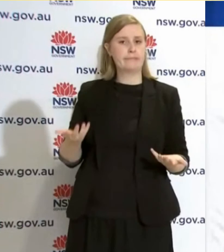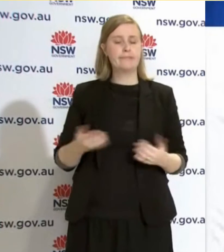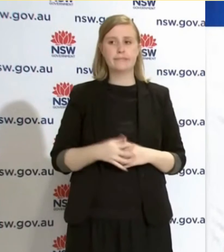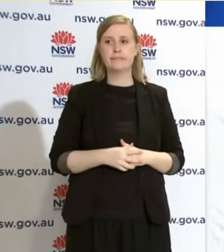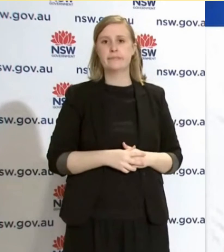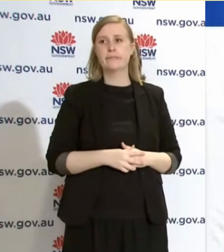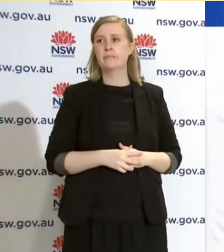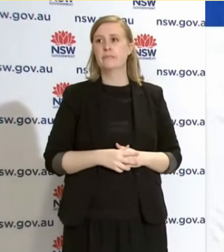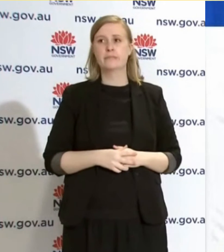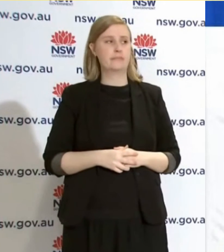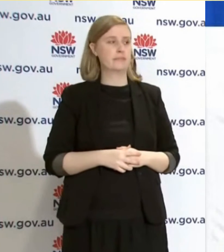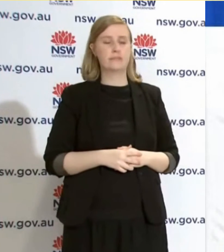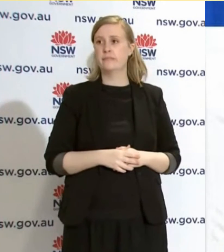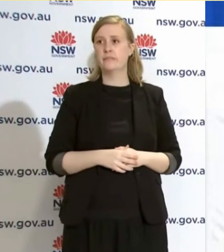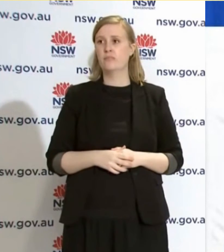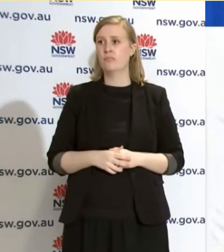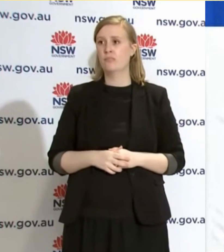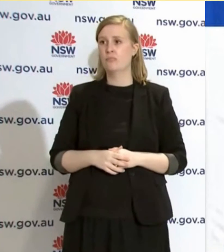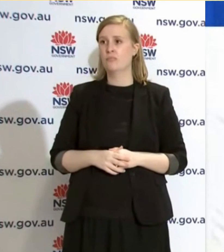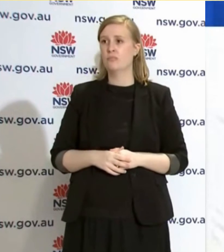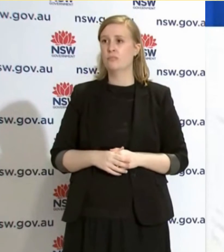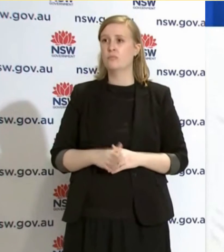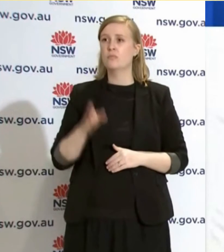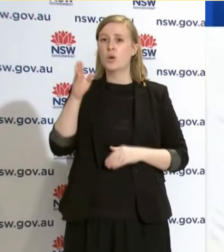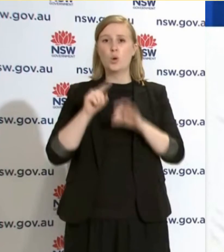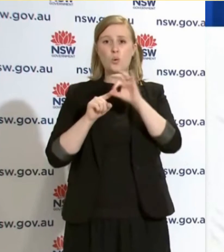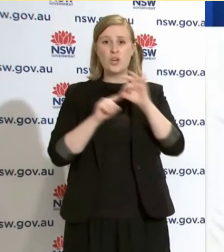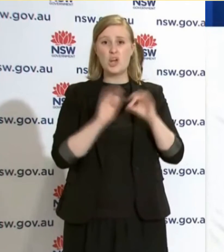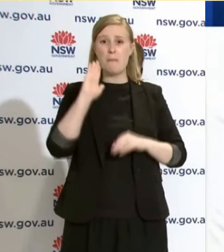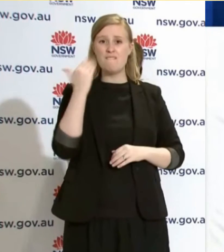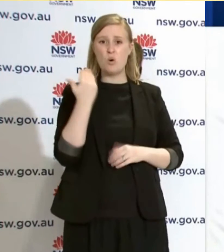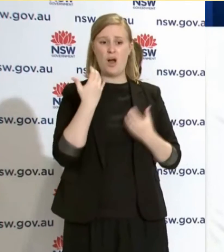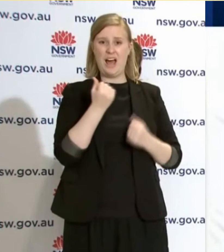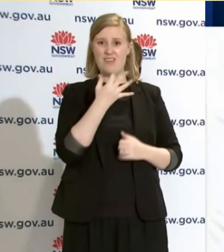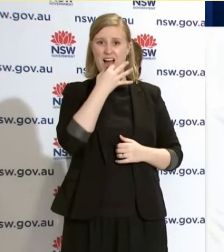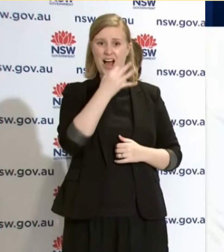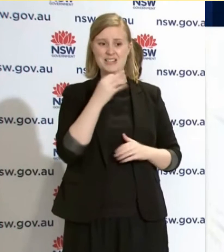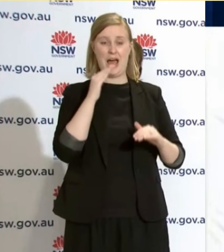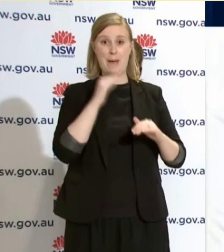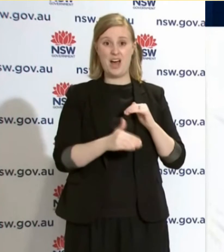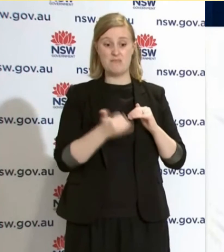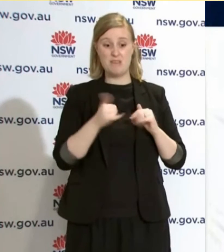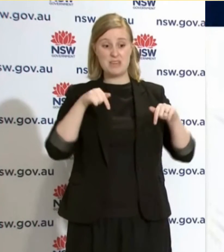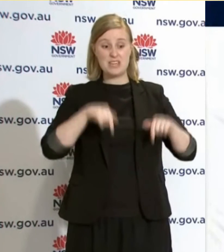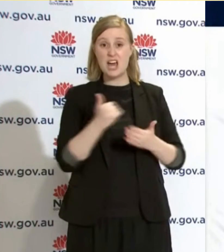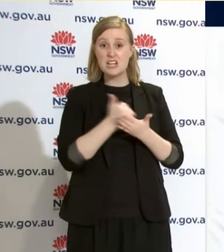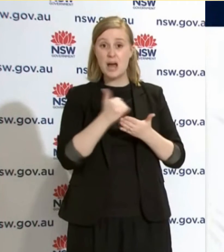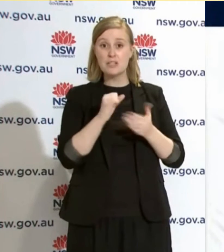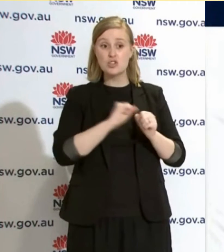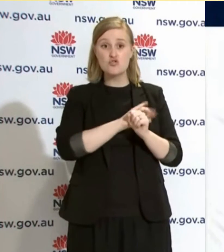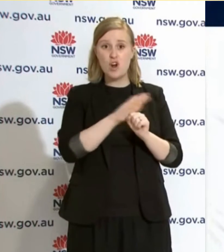question that the Premier was asked earlier about whether or not we made a flattened curve. Is it possible that we have seen the peak?